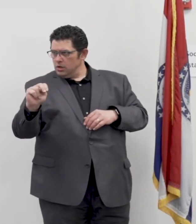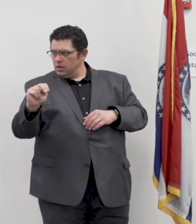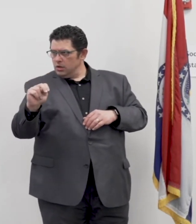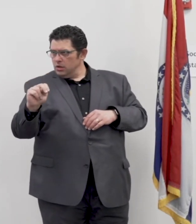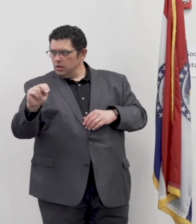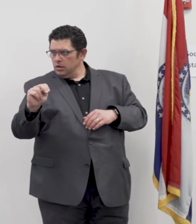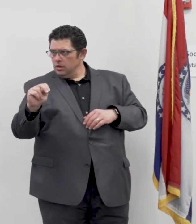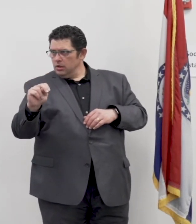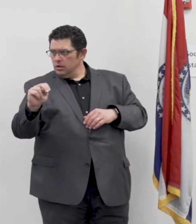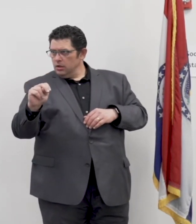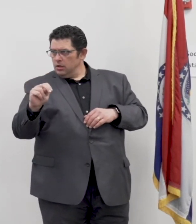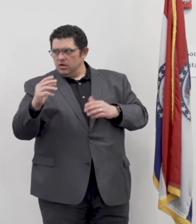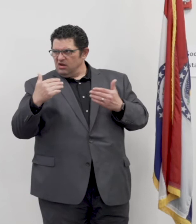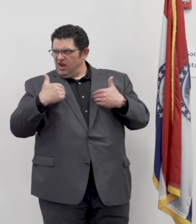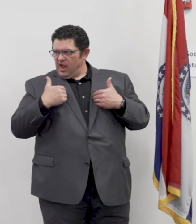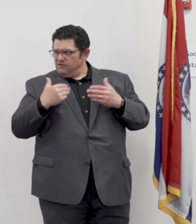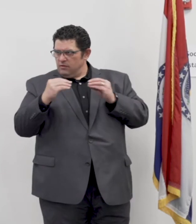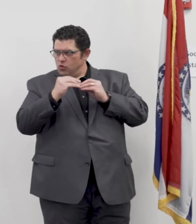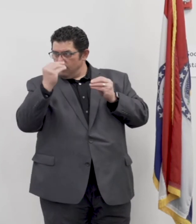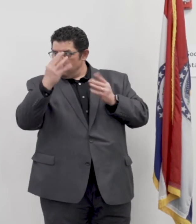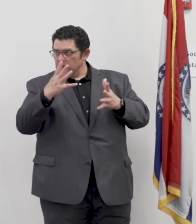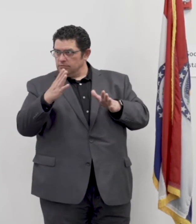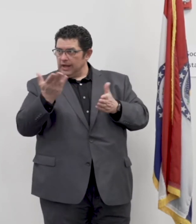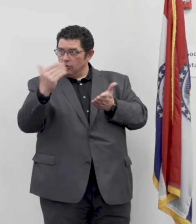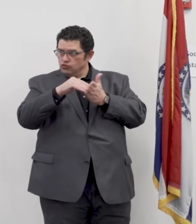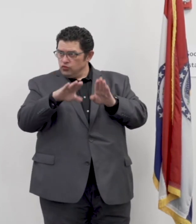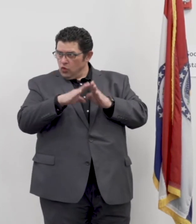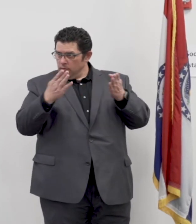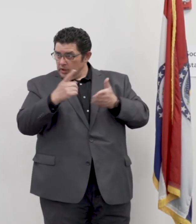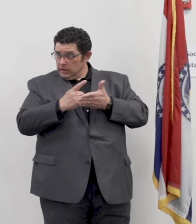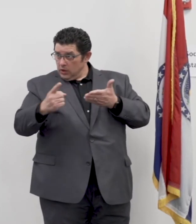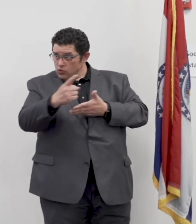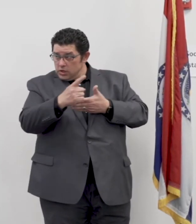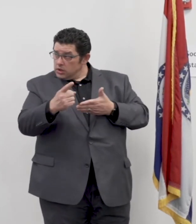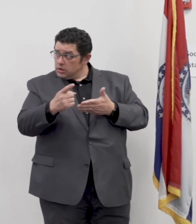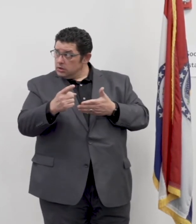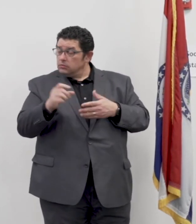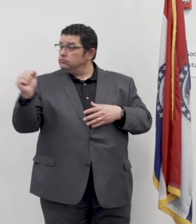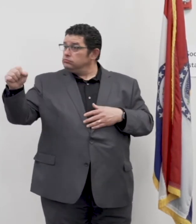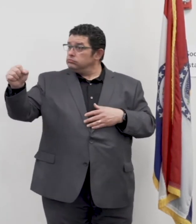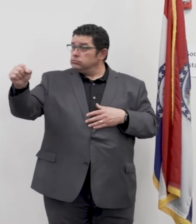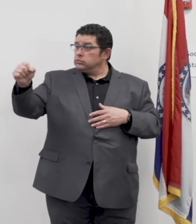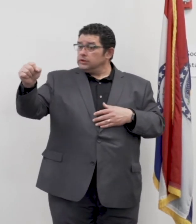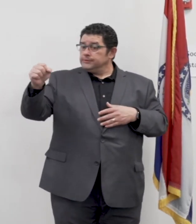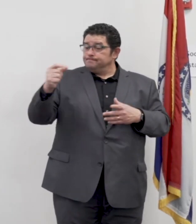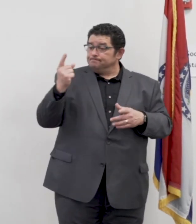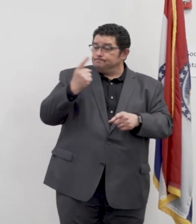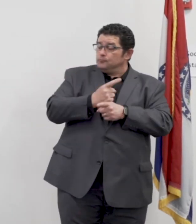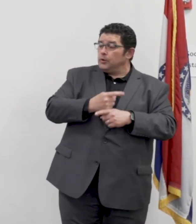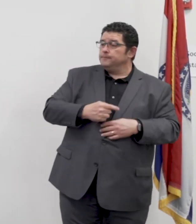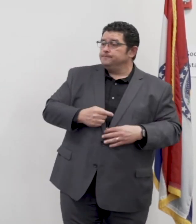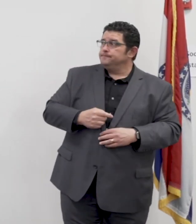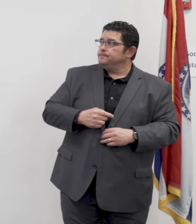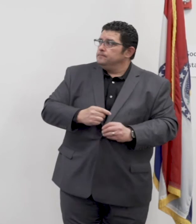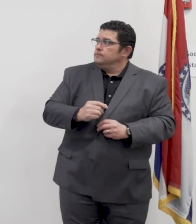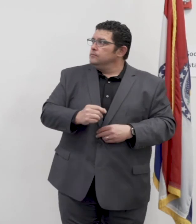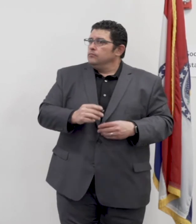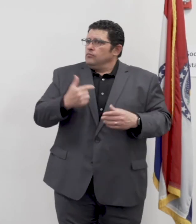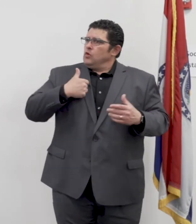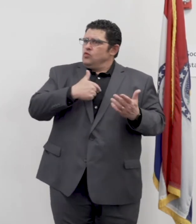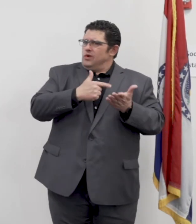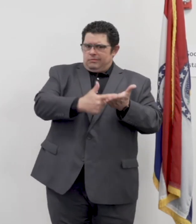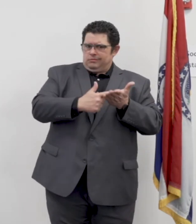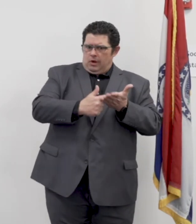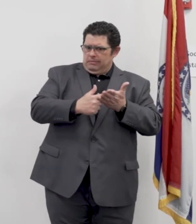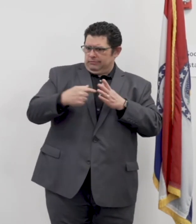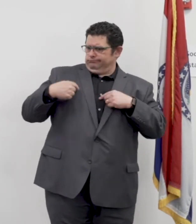a reopening plan next week. I just want to make sure that I heard that correctly. Yes, that's right. Yeah, we've been talking about this for